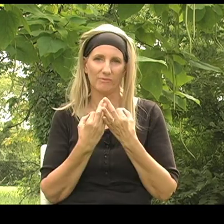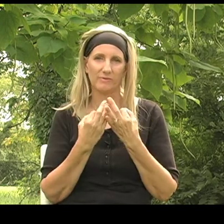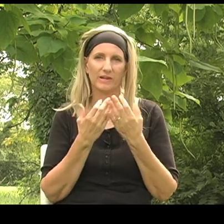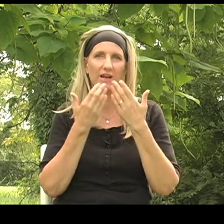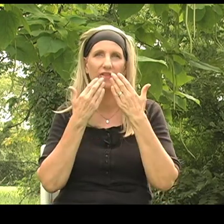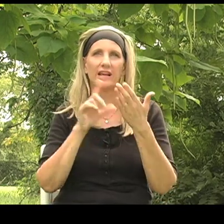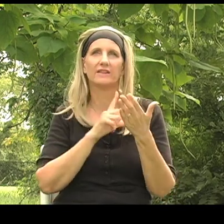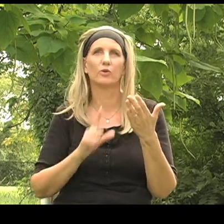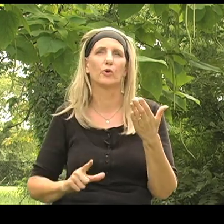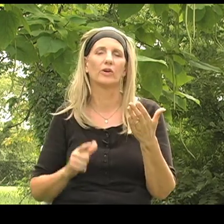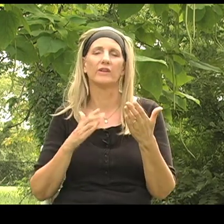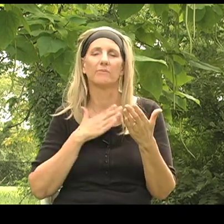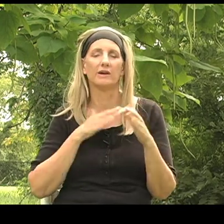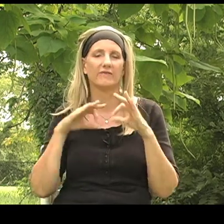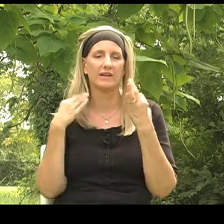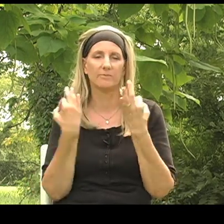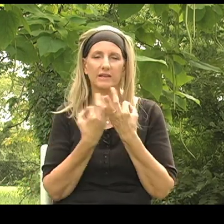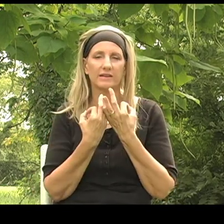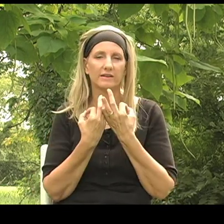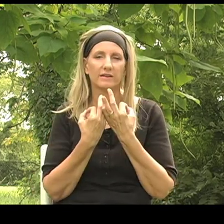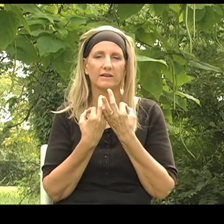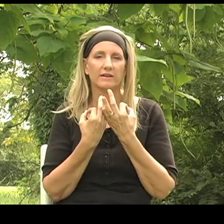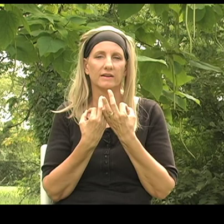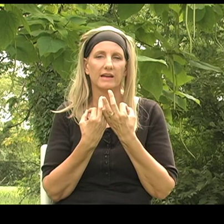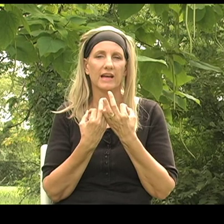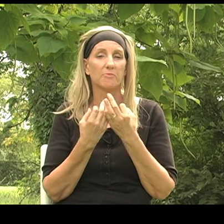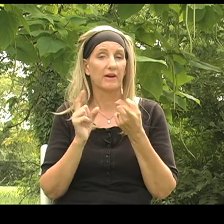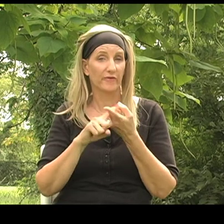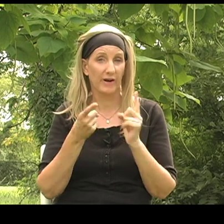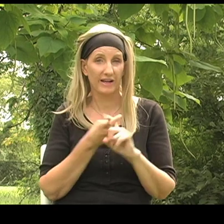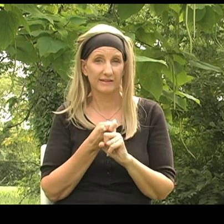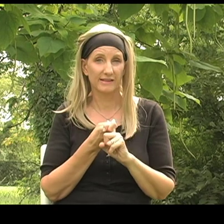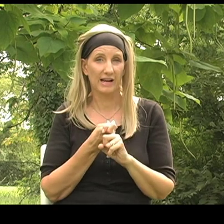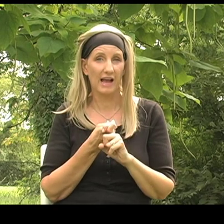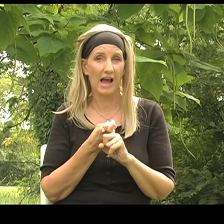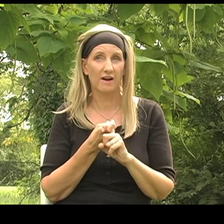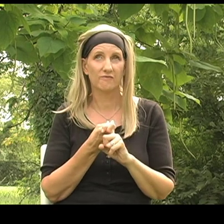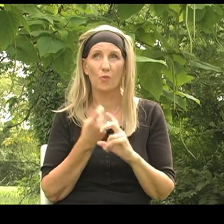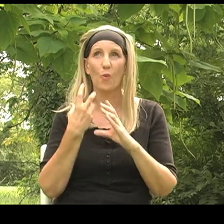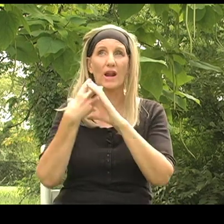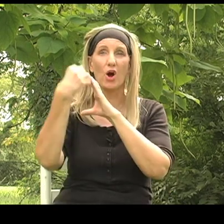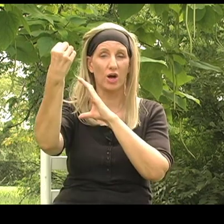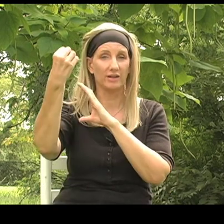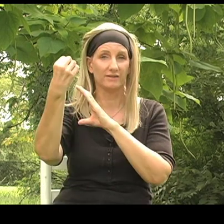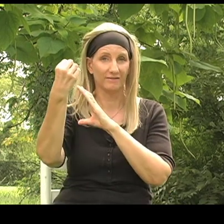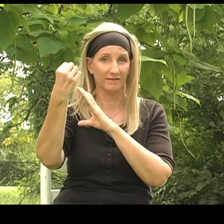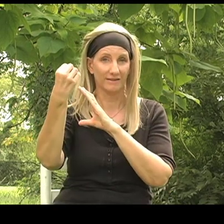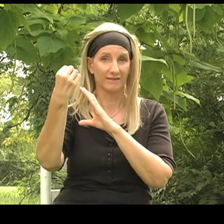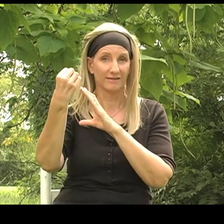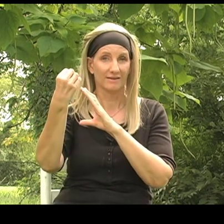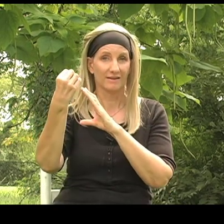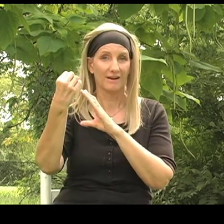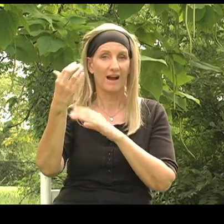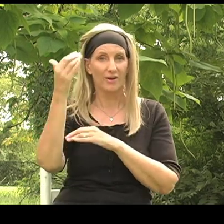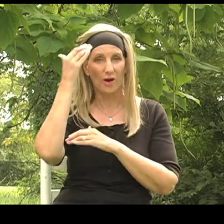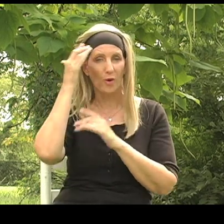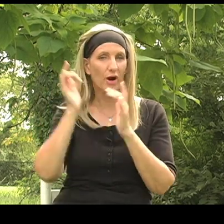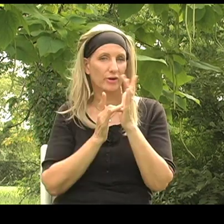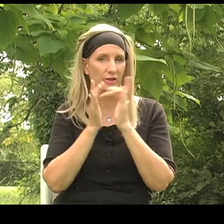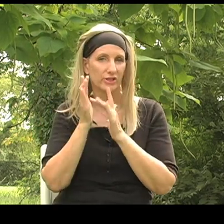But I thank the Lord that my family and my friends that have went on, I know are Christians,